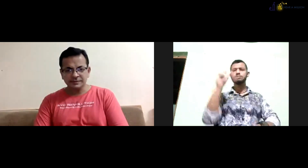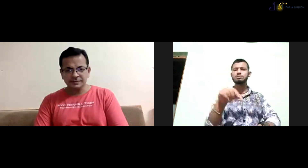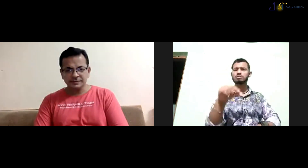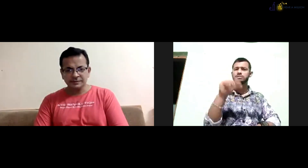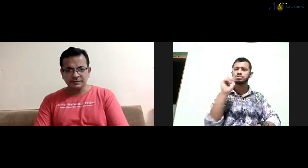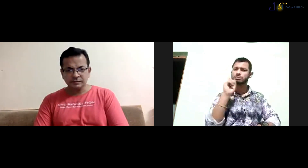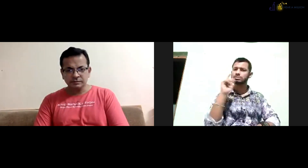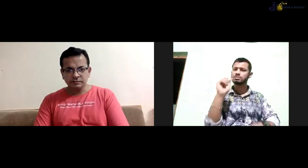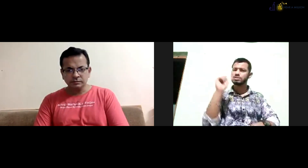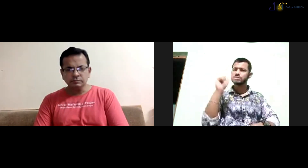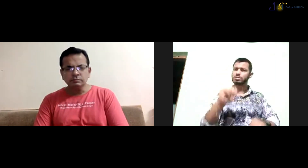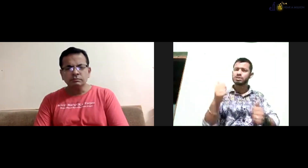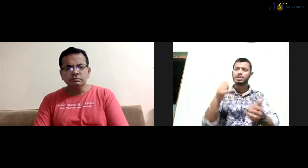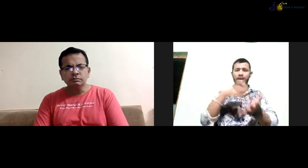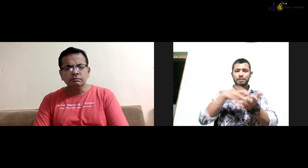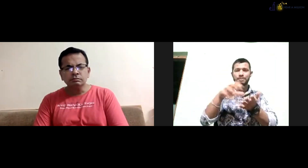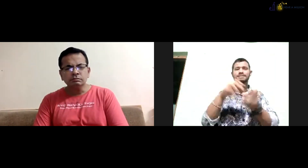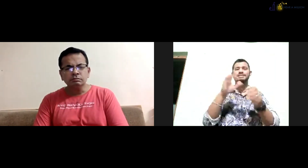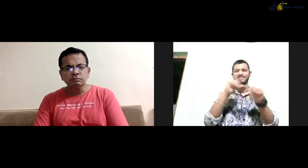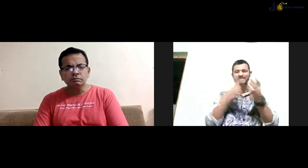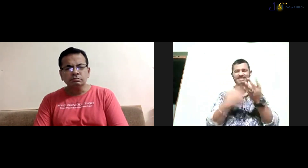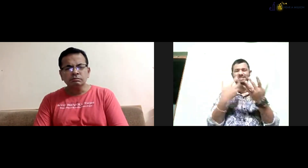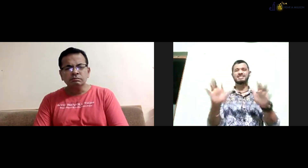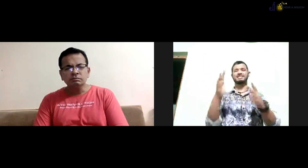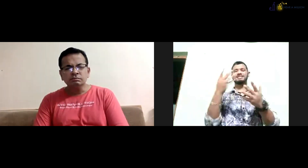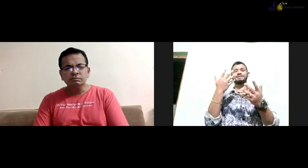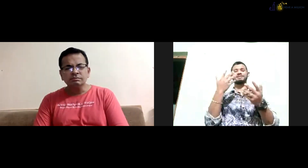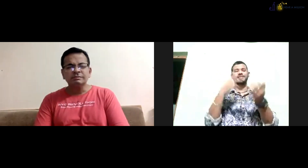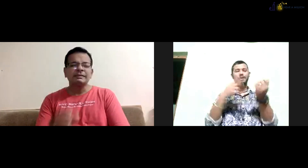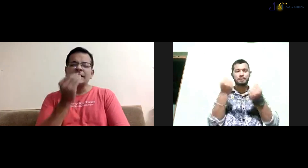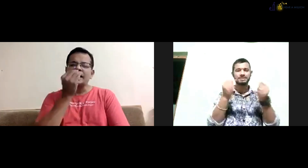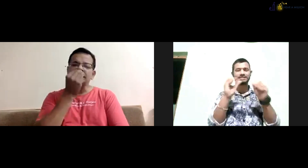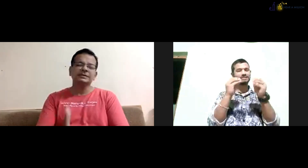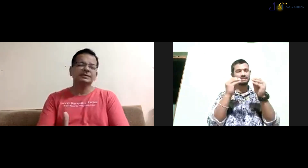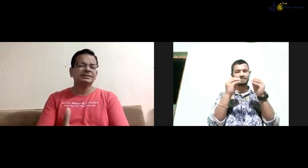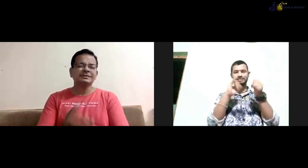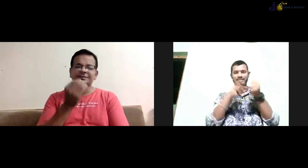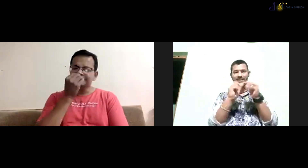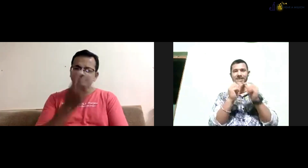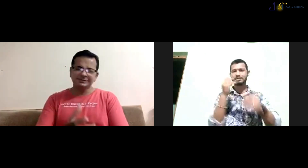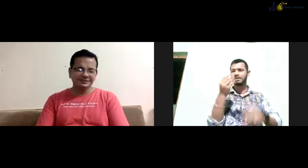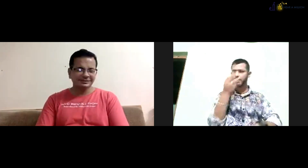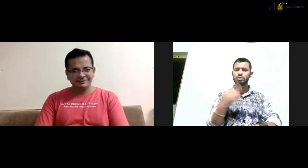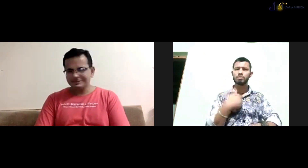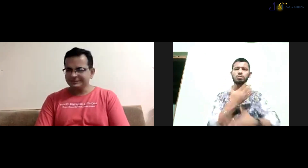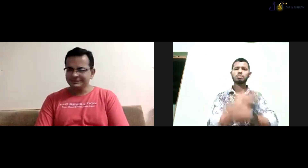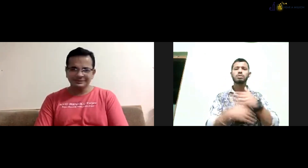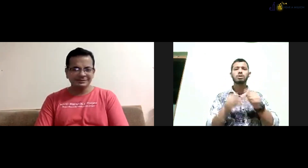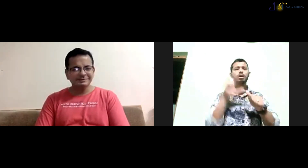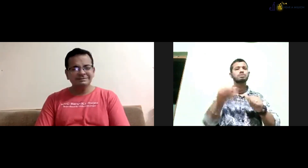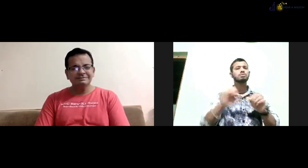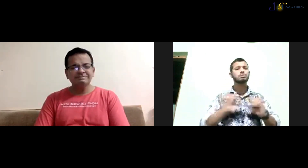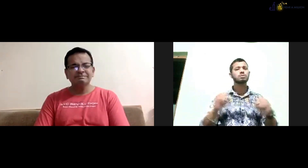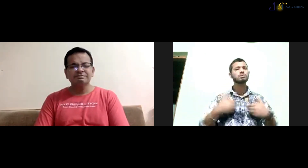expensive one for me. But for disabled people, people are not ready to bargain.